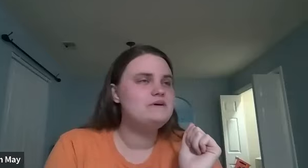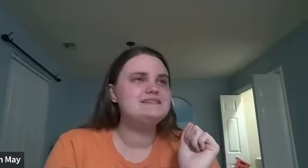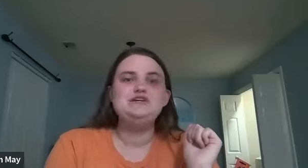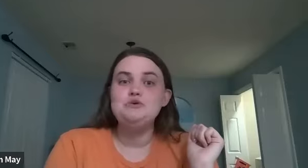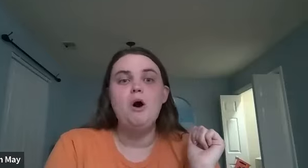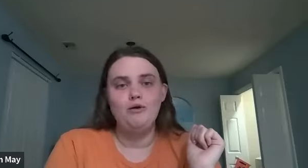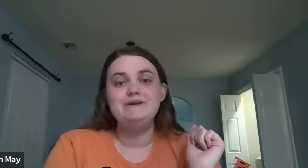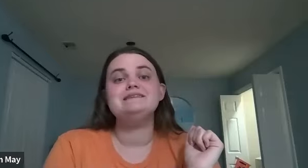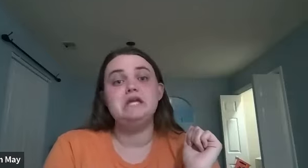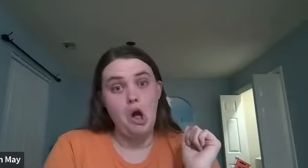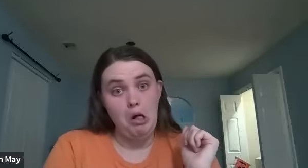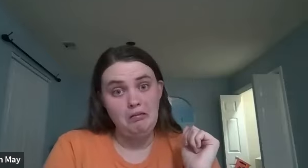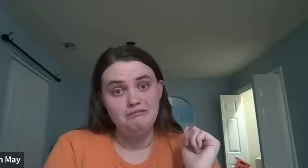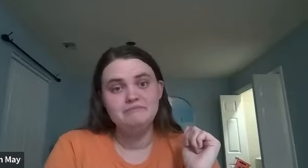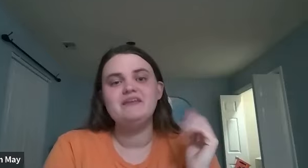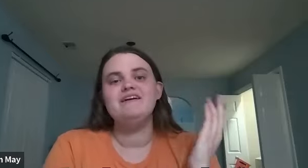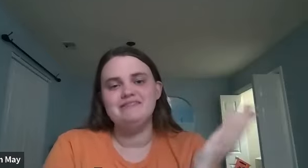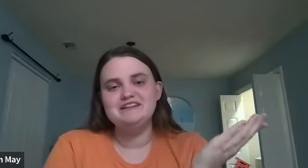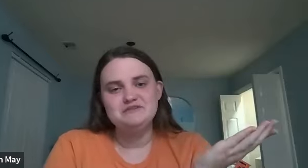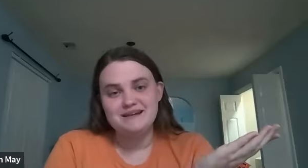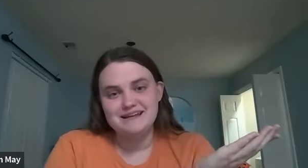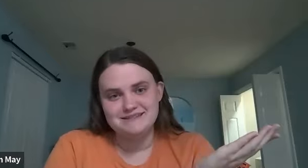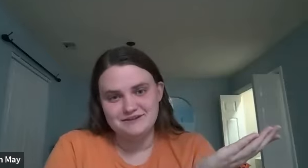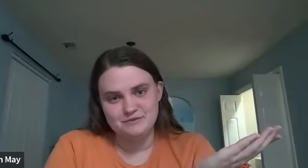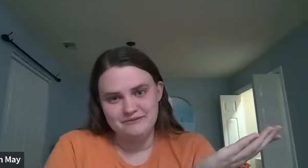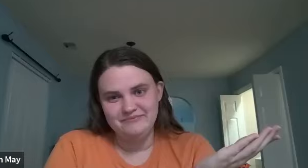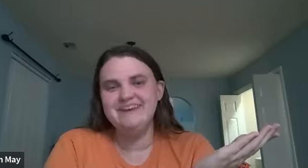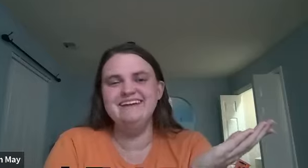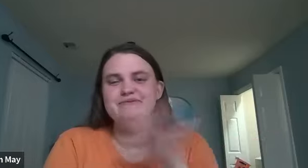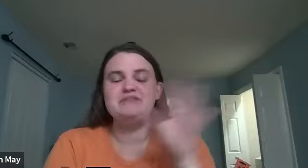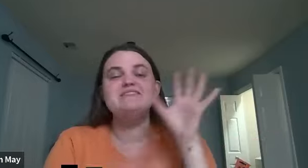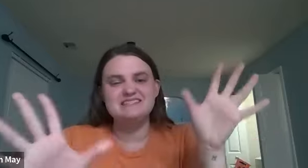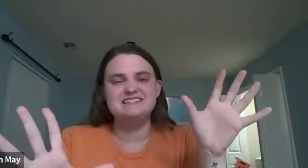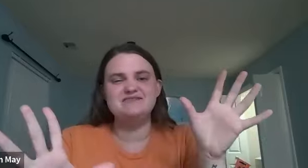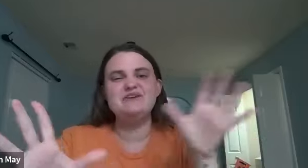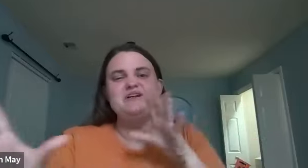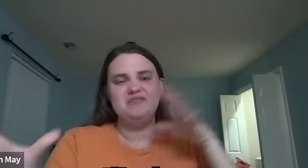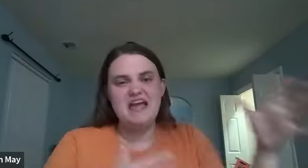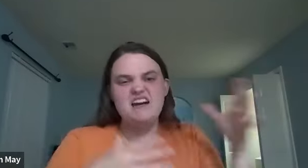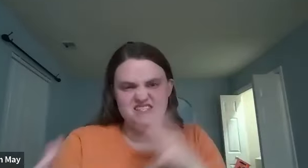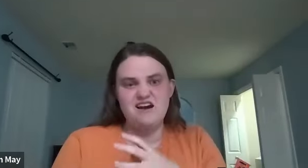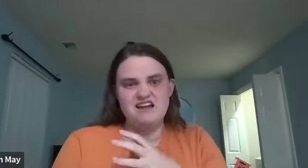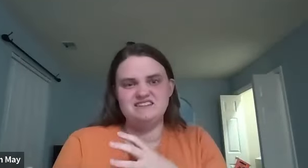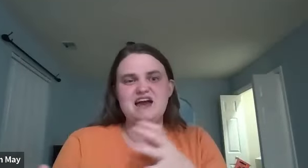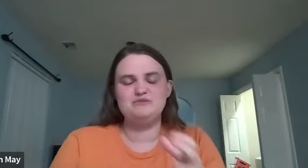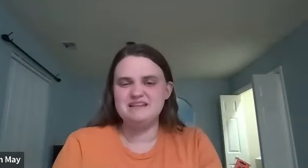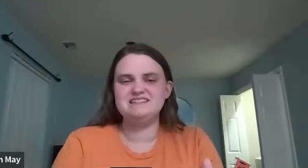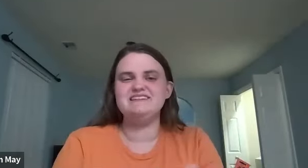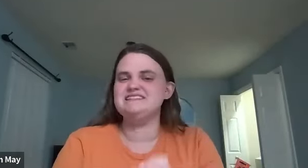say you all, we say y'all. They do that in ASL as well. In the sense of they have signs that are basically, it's the